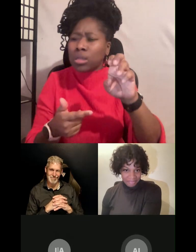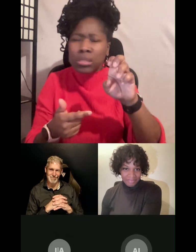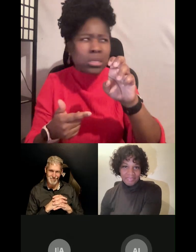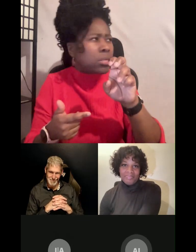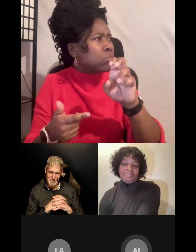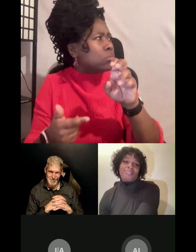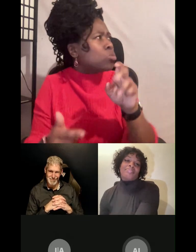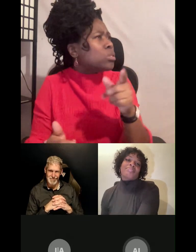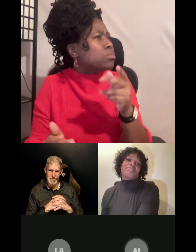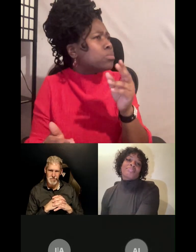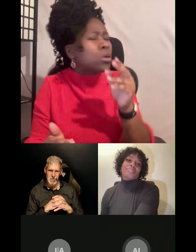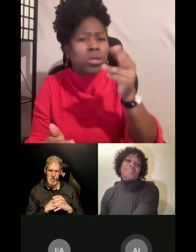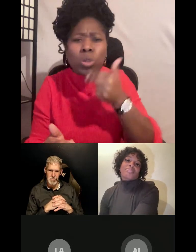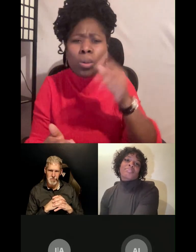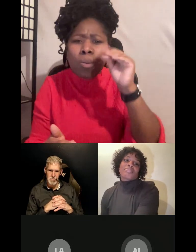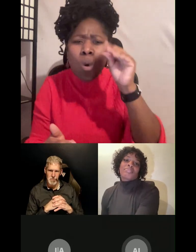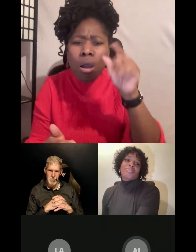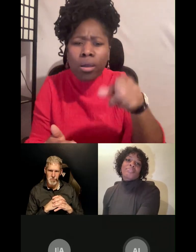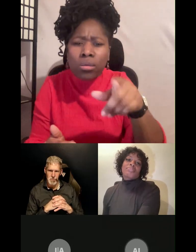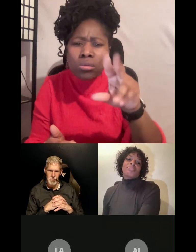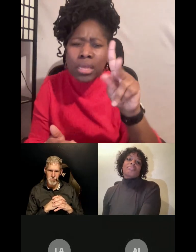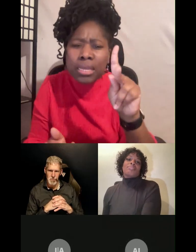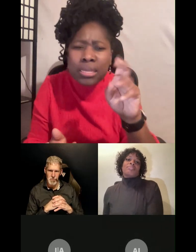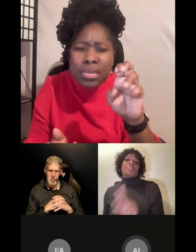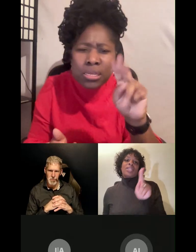We've come a long way. We have Wawa.